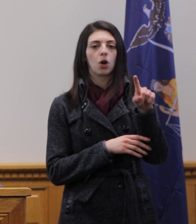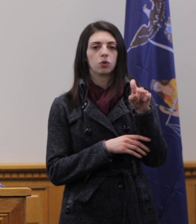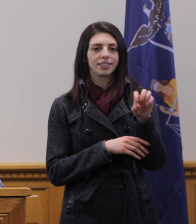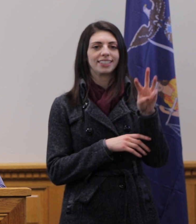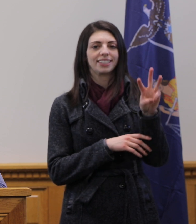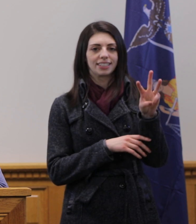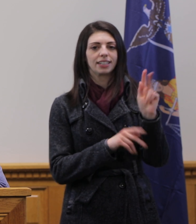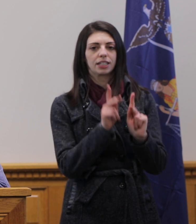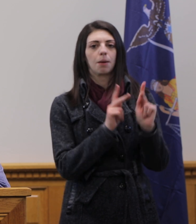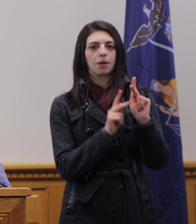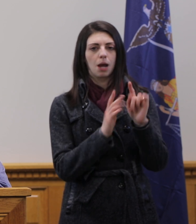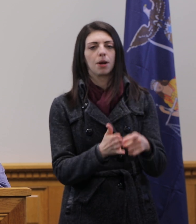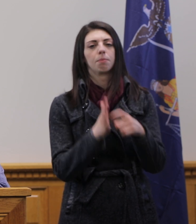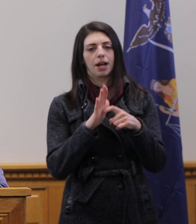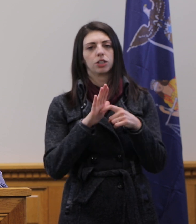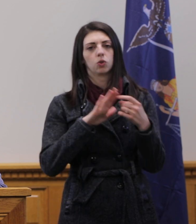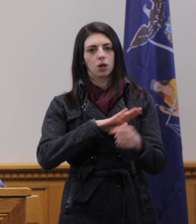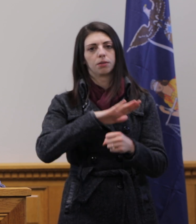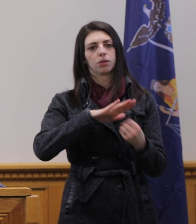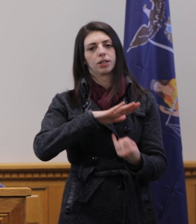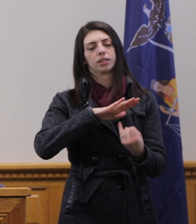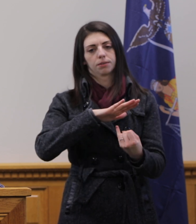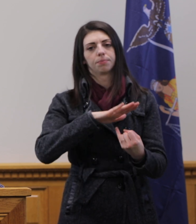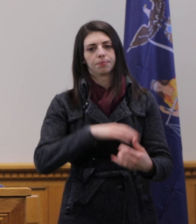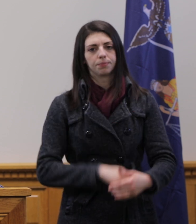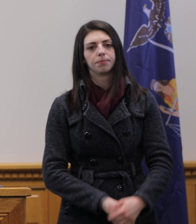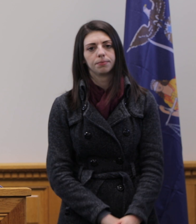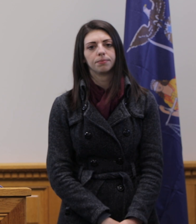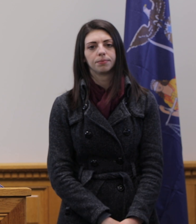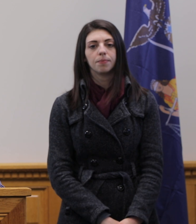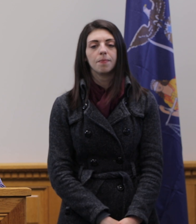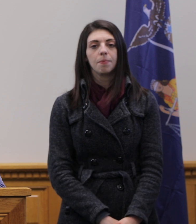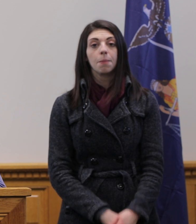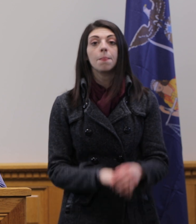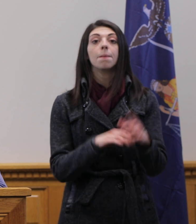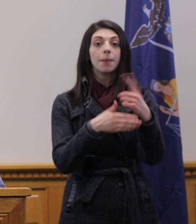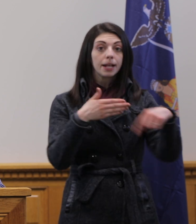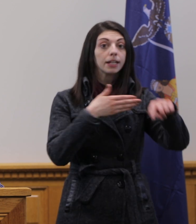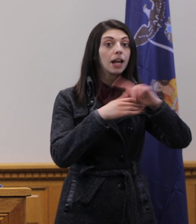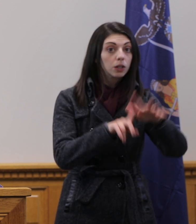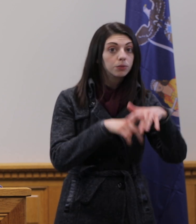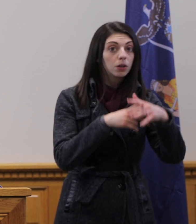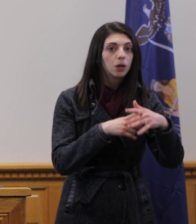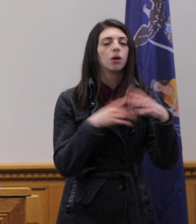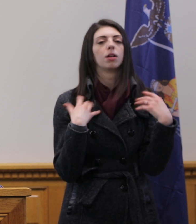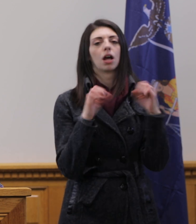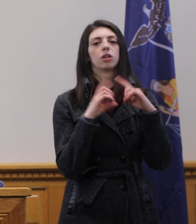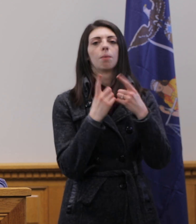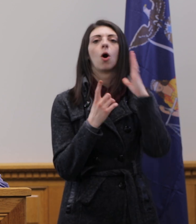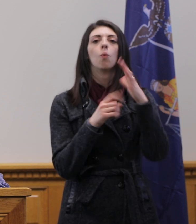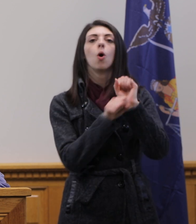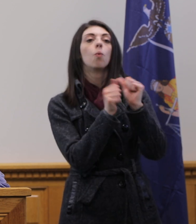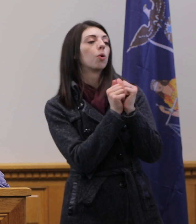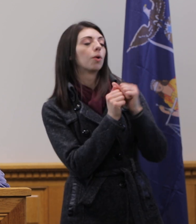1,106 residents in mandatory quarantine or isolation. Starting next week, the Health Department will partner